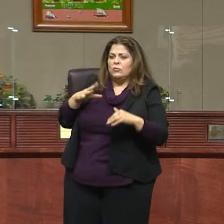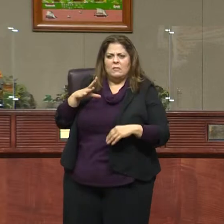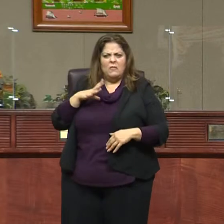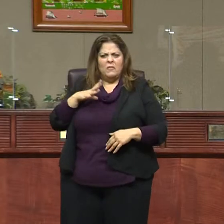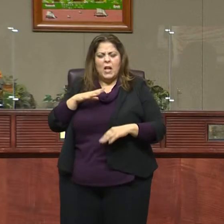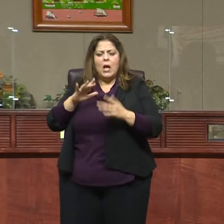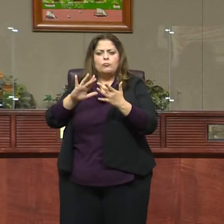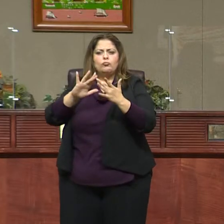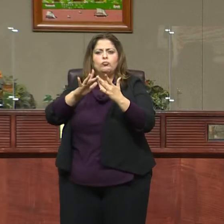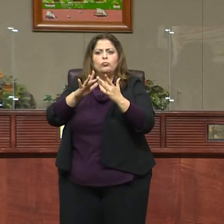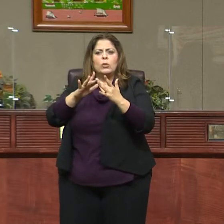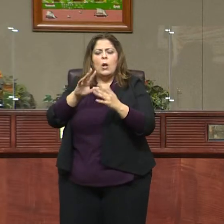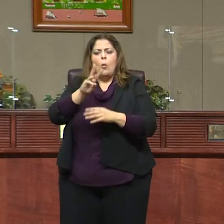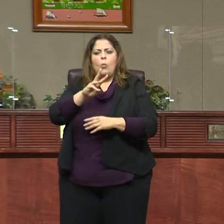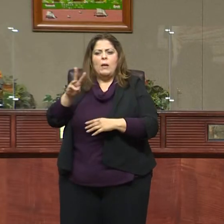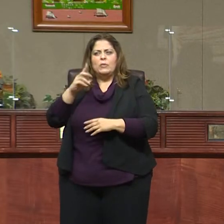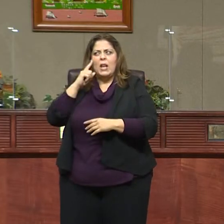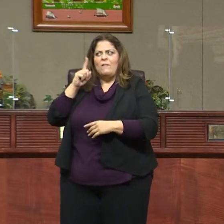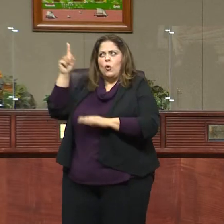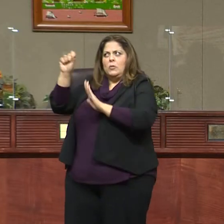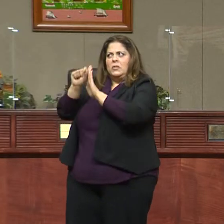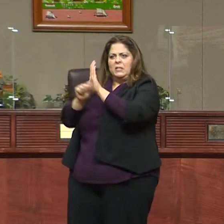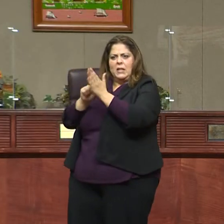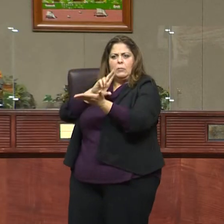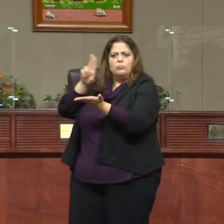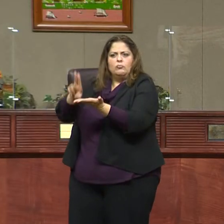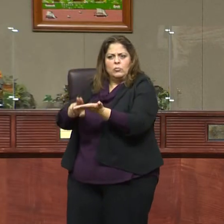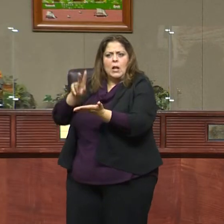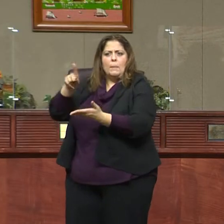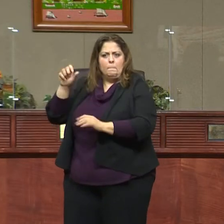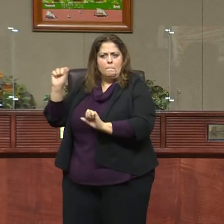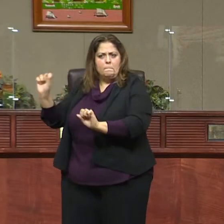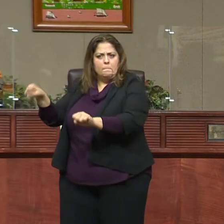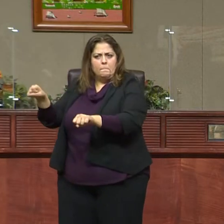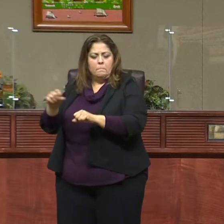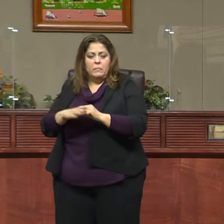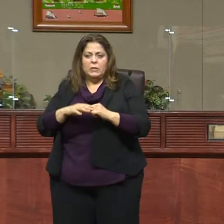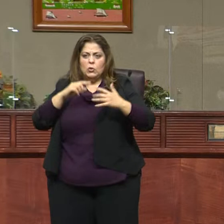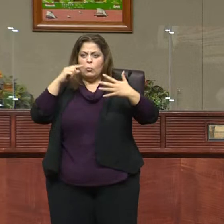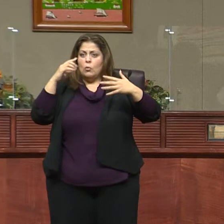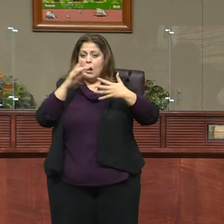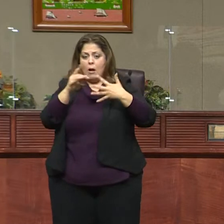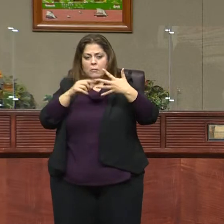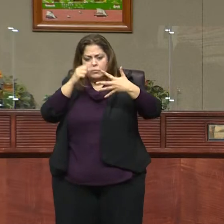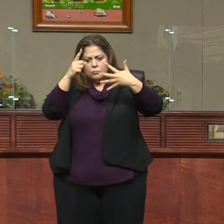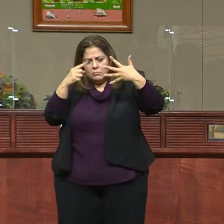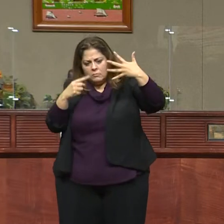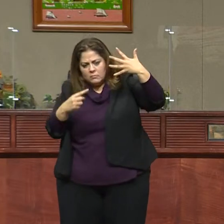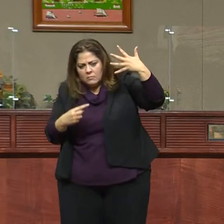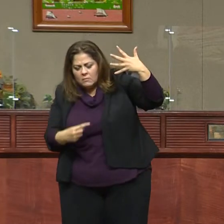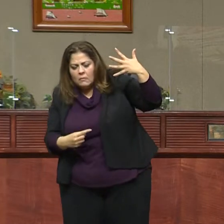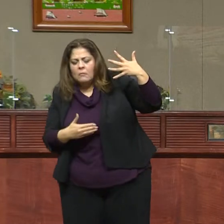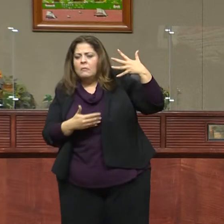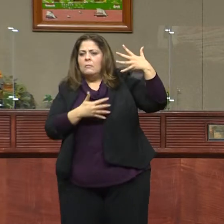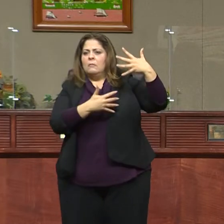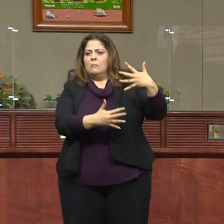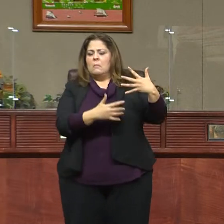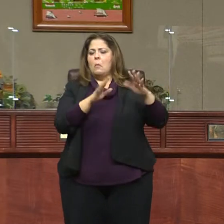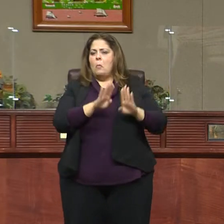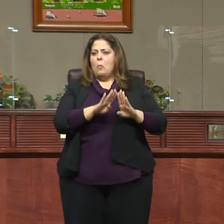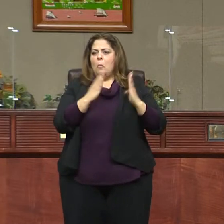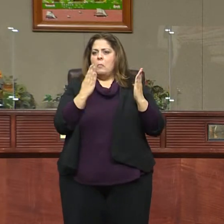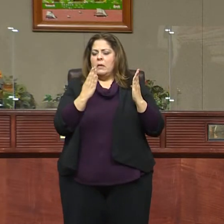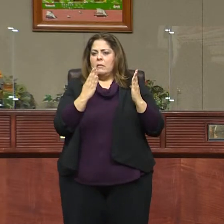website. So by doing all of this, we hope to take away any of the things that may